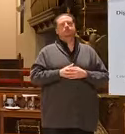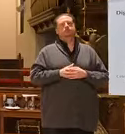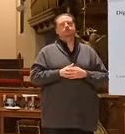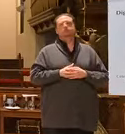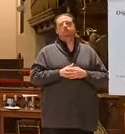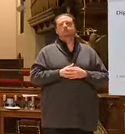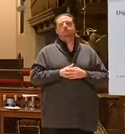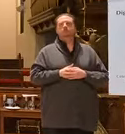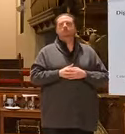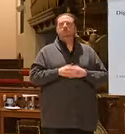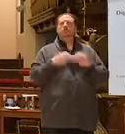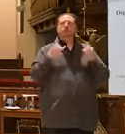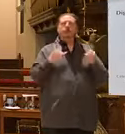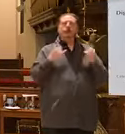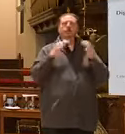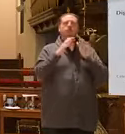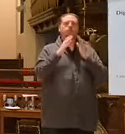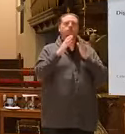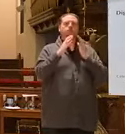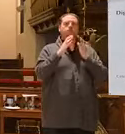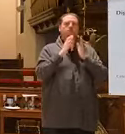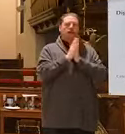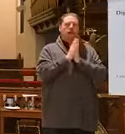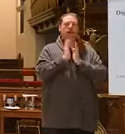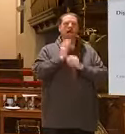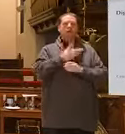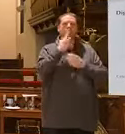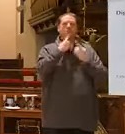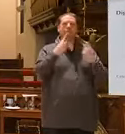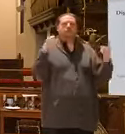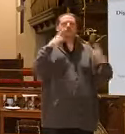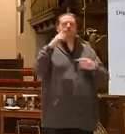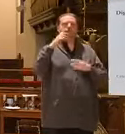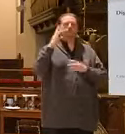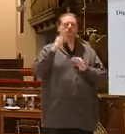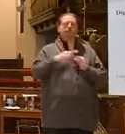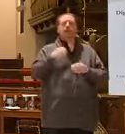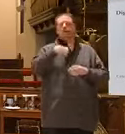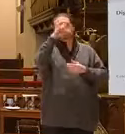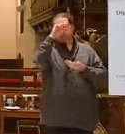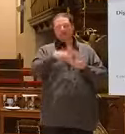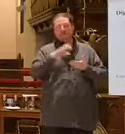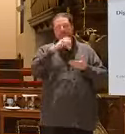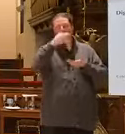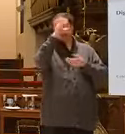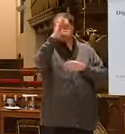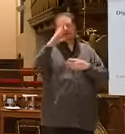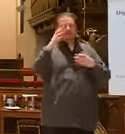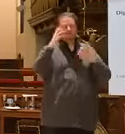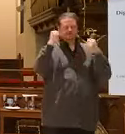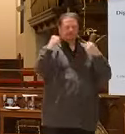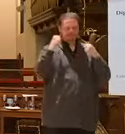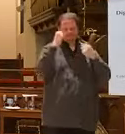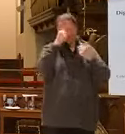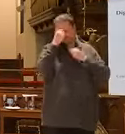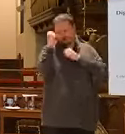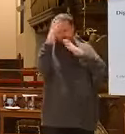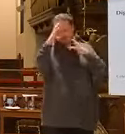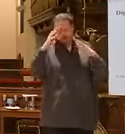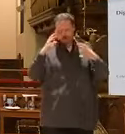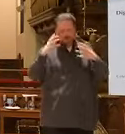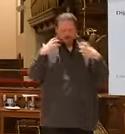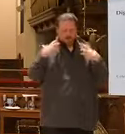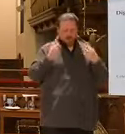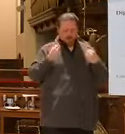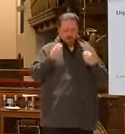With one voice, let us pray our profession of faith. I believe in God, the Father Almighty, creator of heaven and